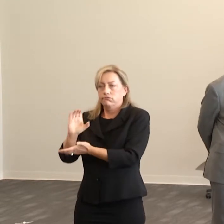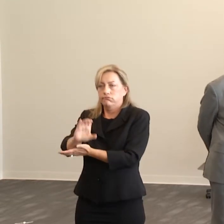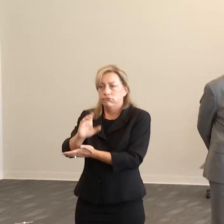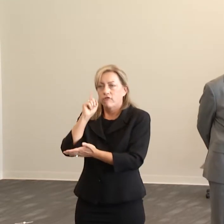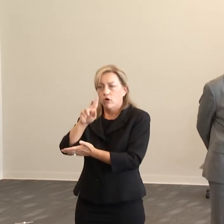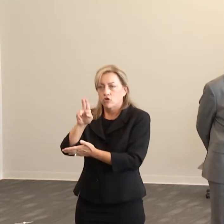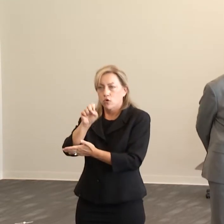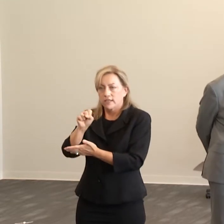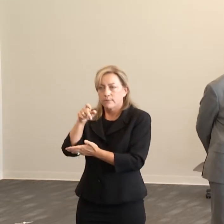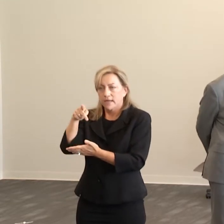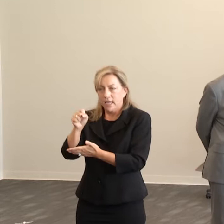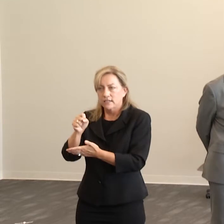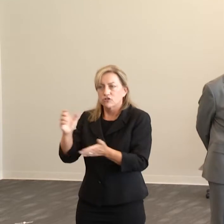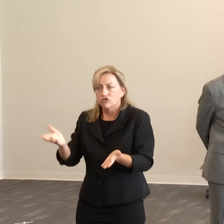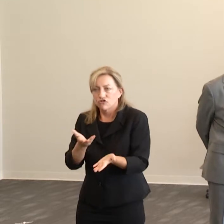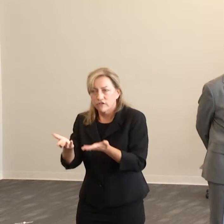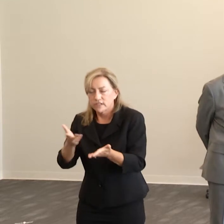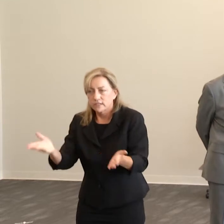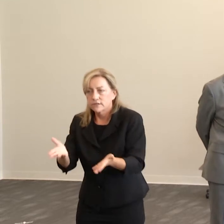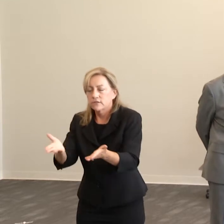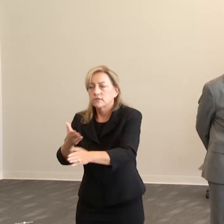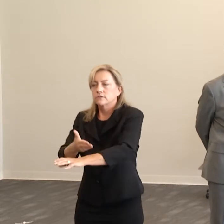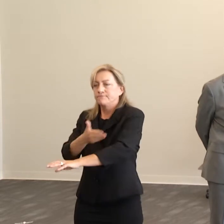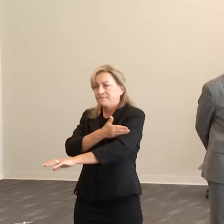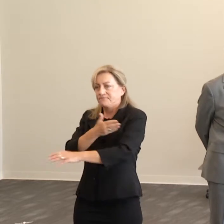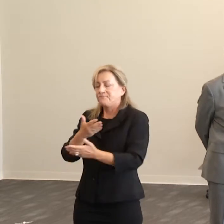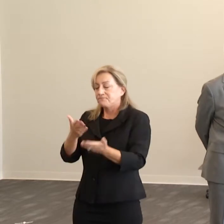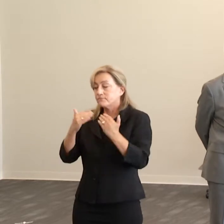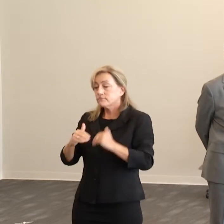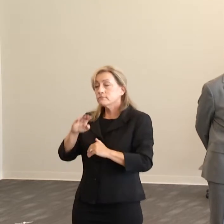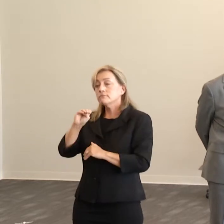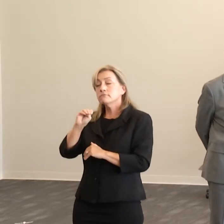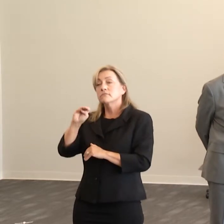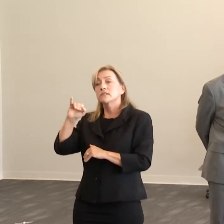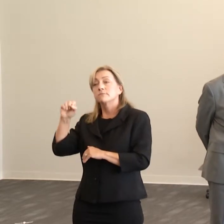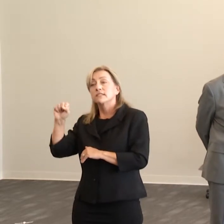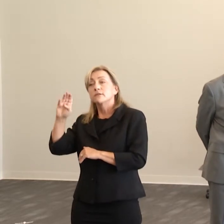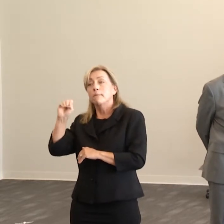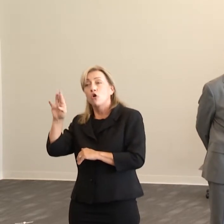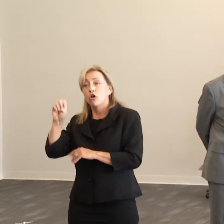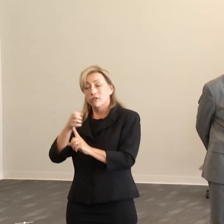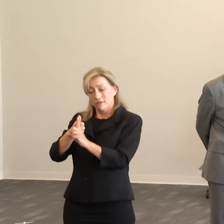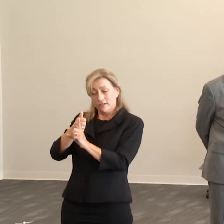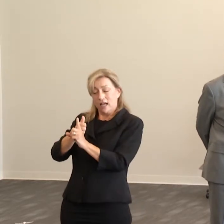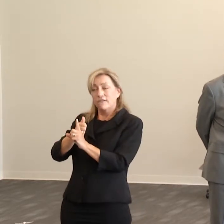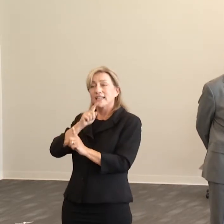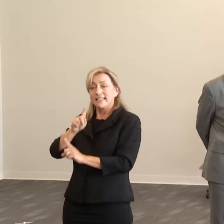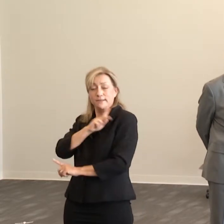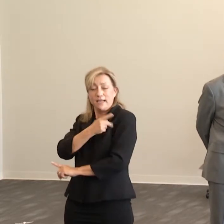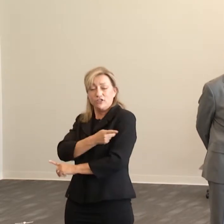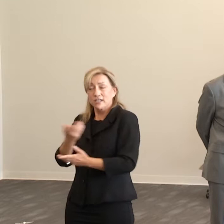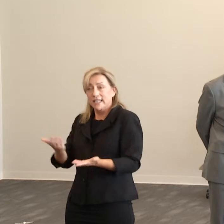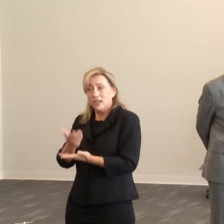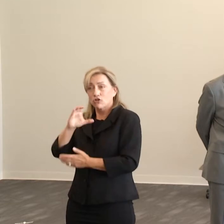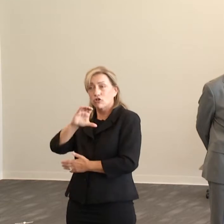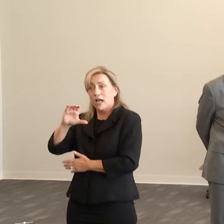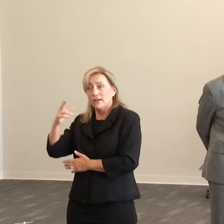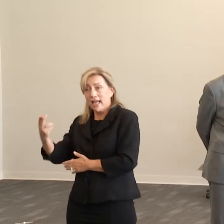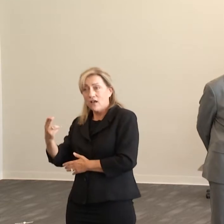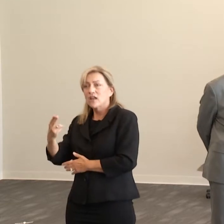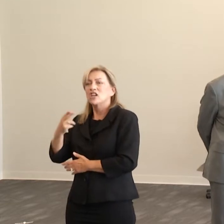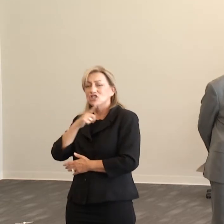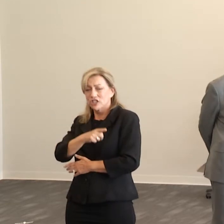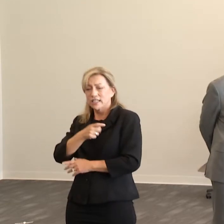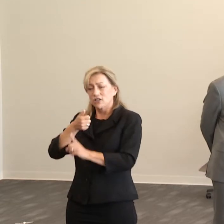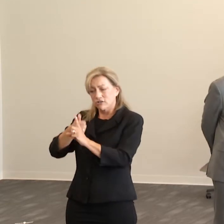Moore is a patient at Cook County Health and who's personally experienced medication delays due to the Postal Service. She's a patient, actually, of Dr.